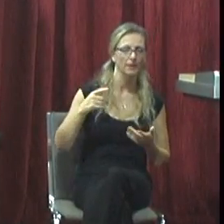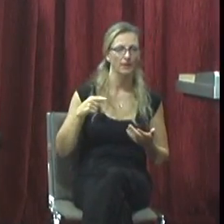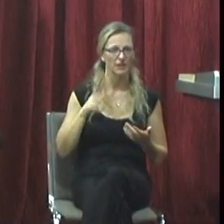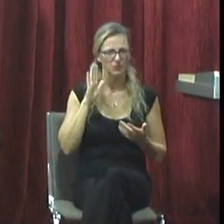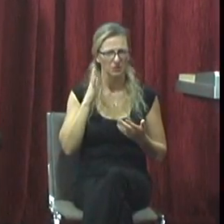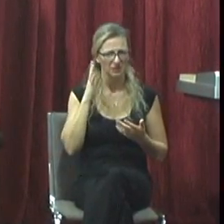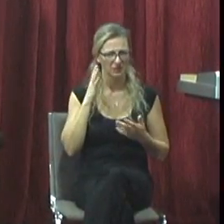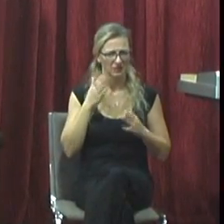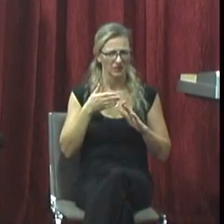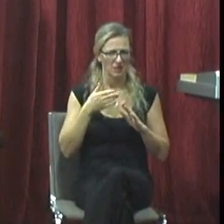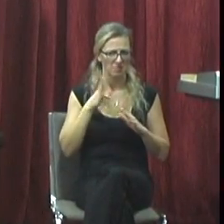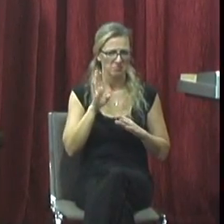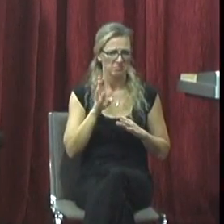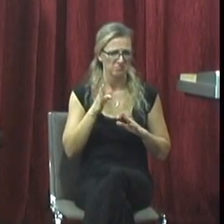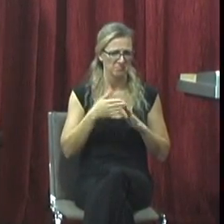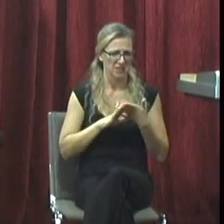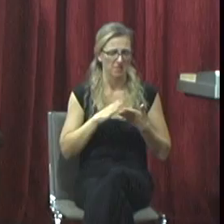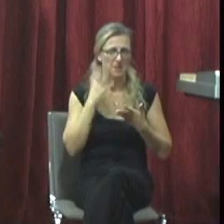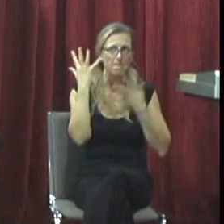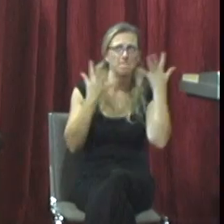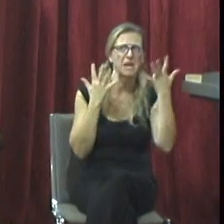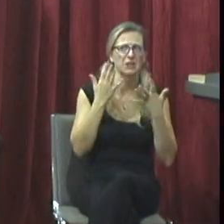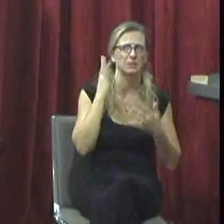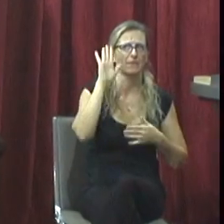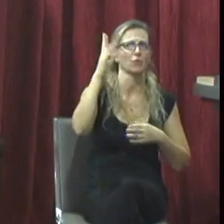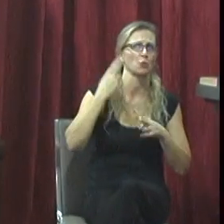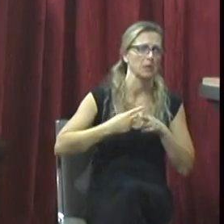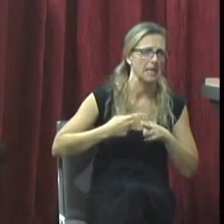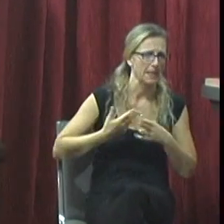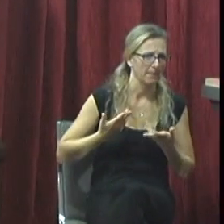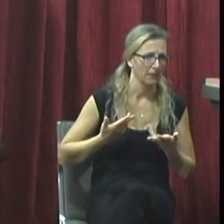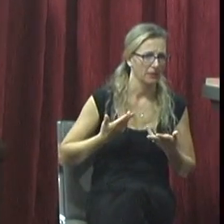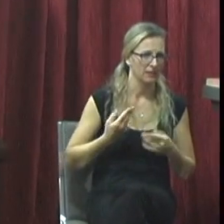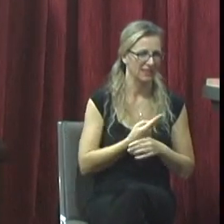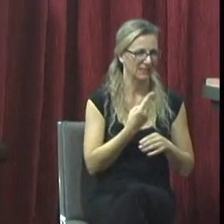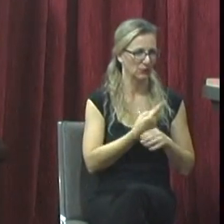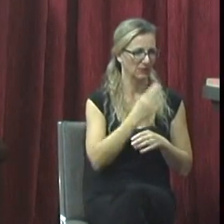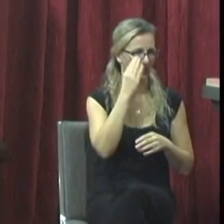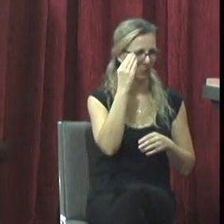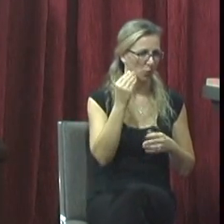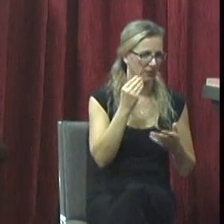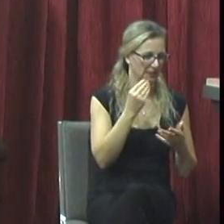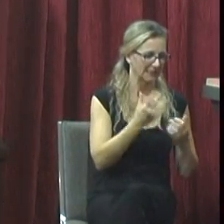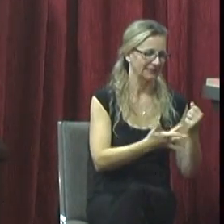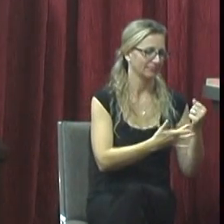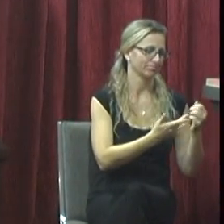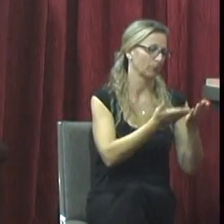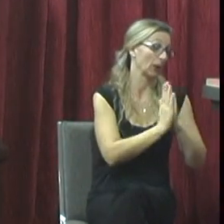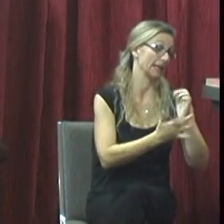an embarrassment for your great name. So he's using Moses' intercessory